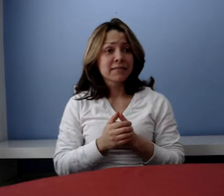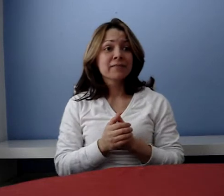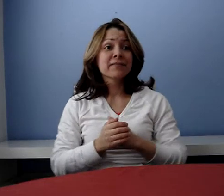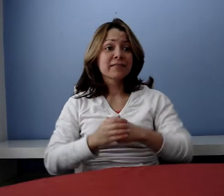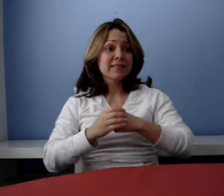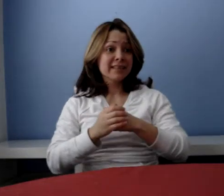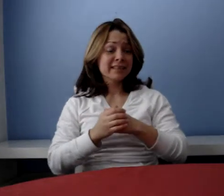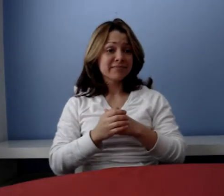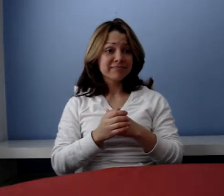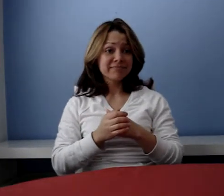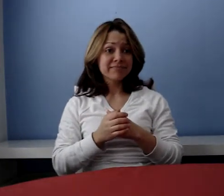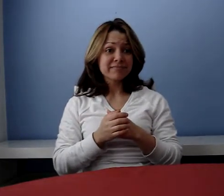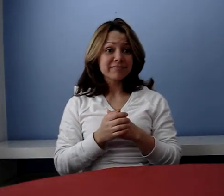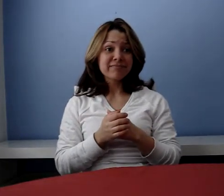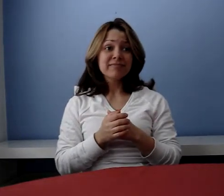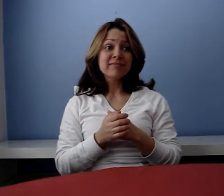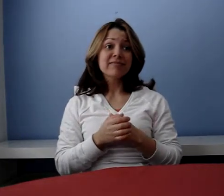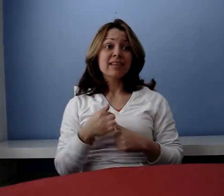Not obeying fast. Yes, we